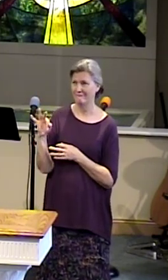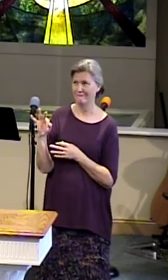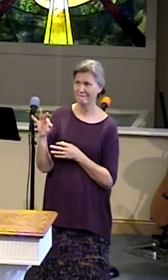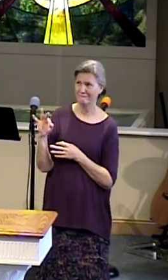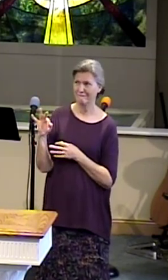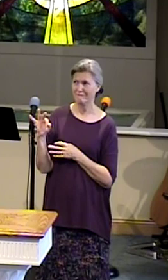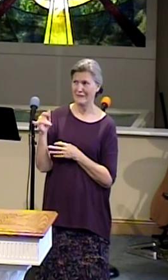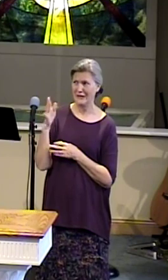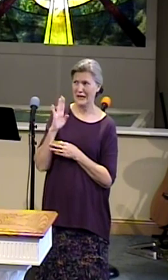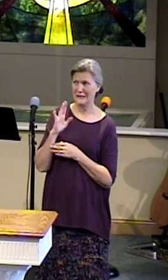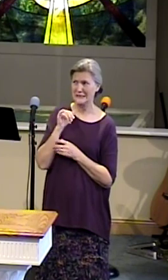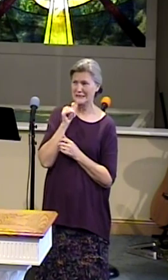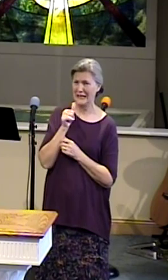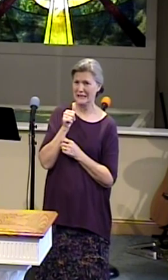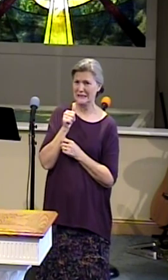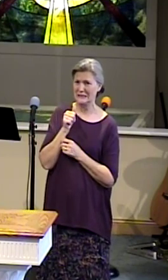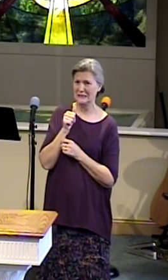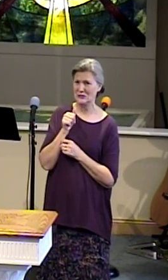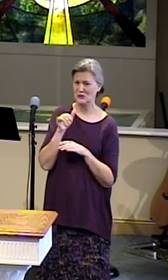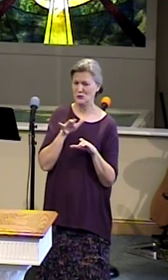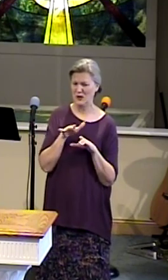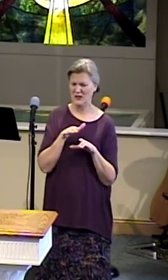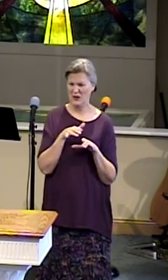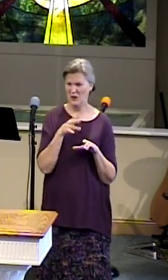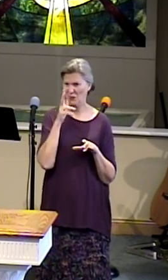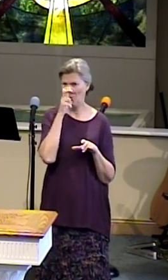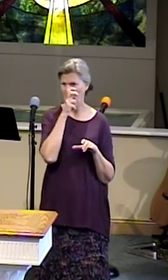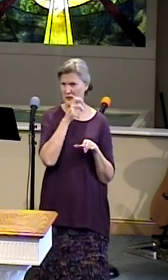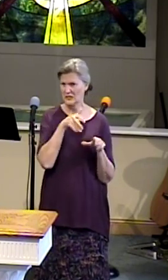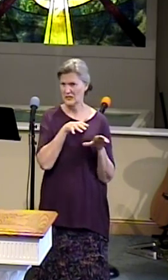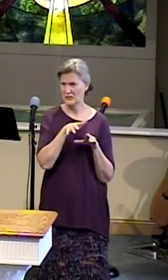as long as God doesn't do any of that funny stuff.